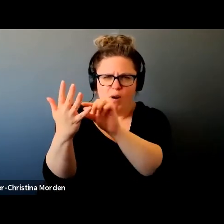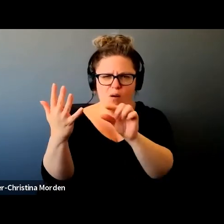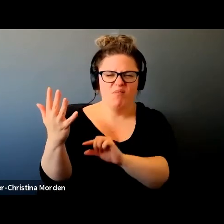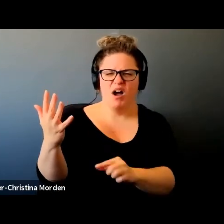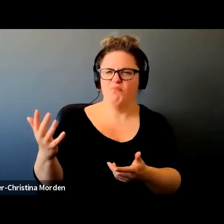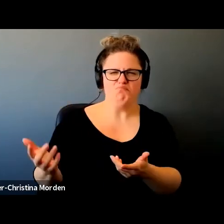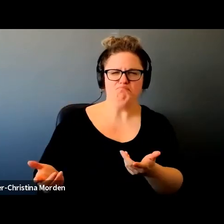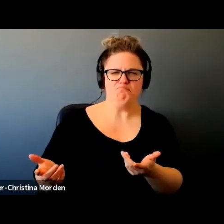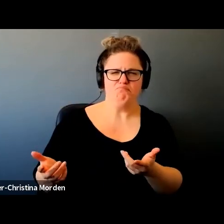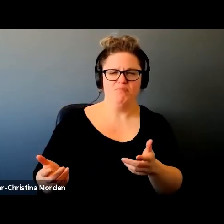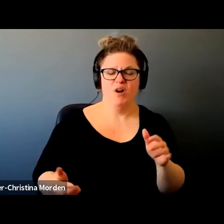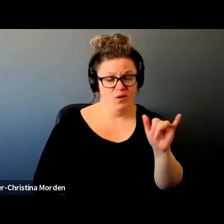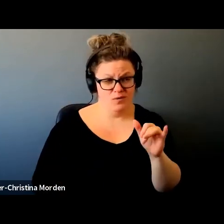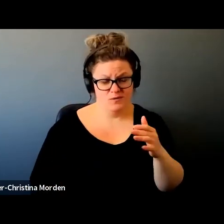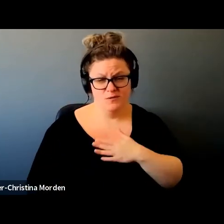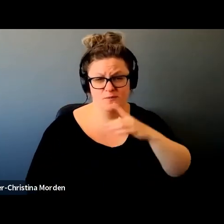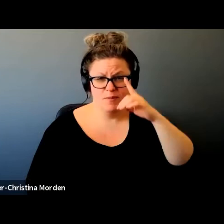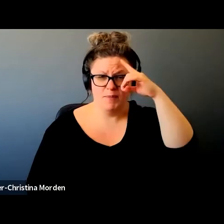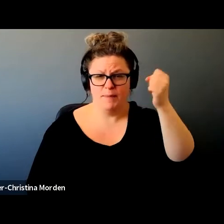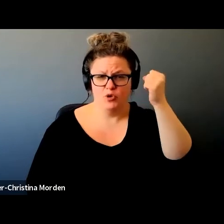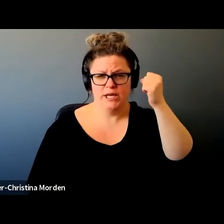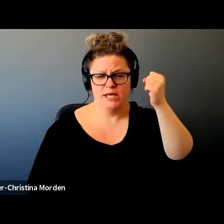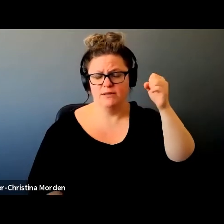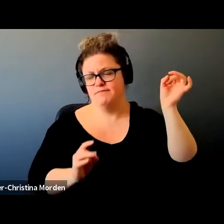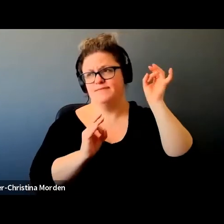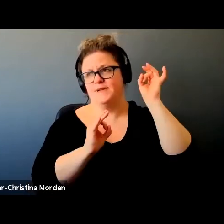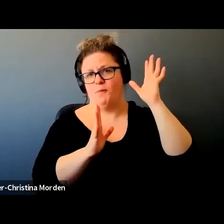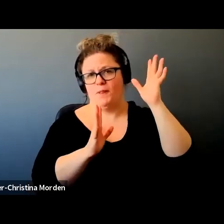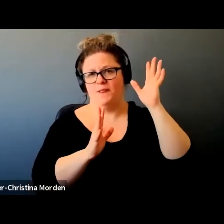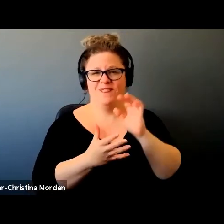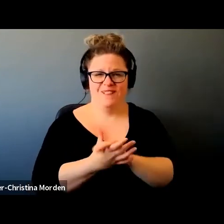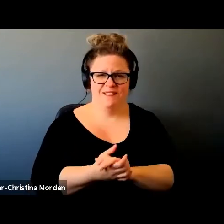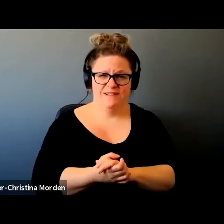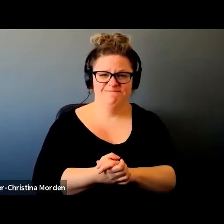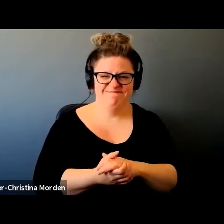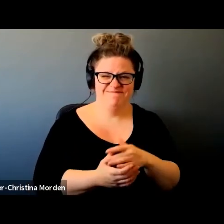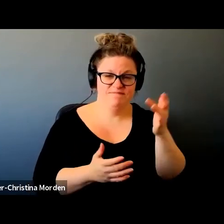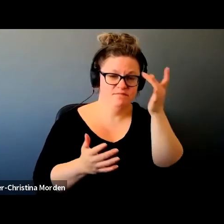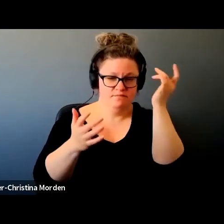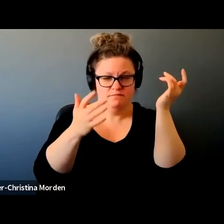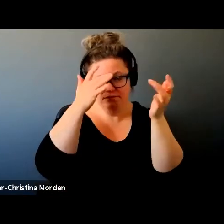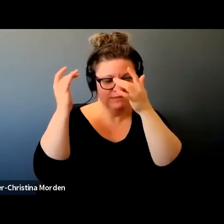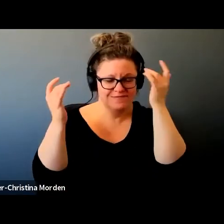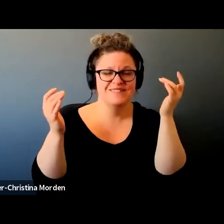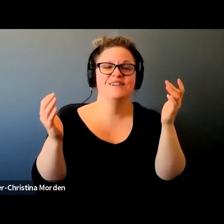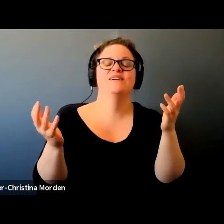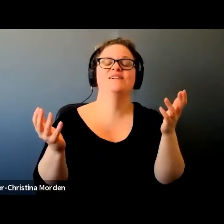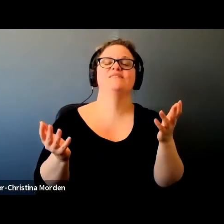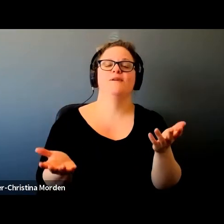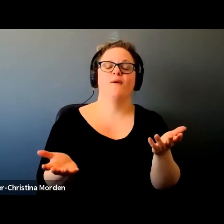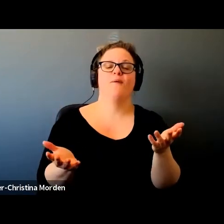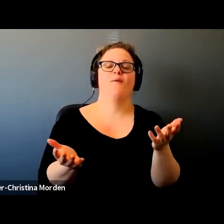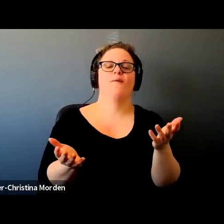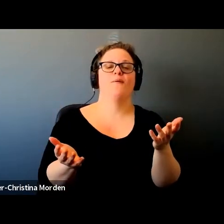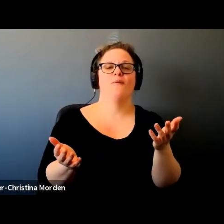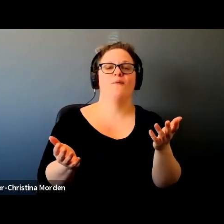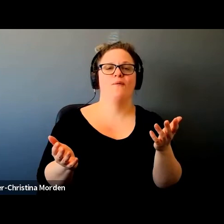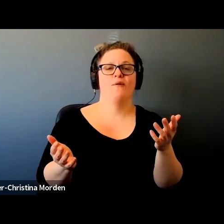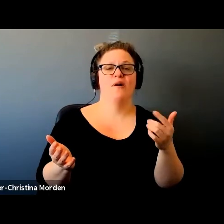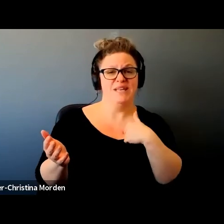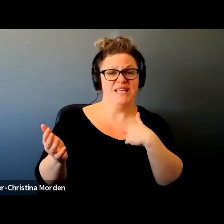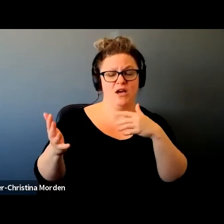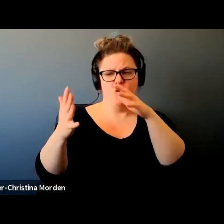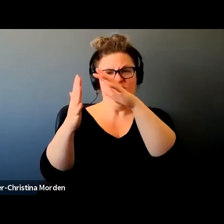also, I have a terrible memory, and even my own work, trying to write something and then